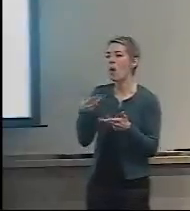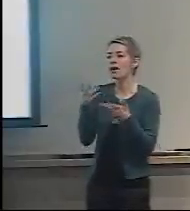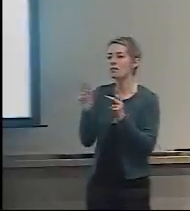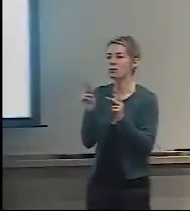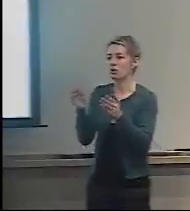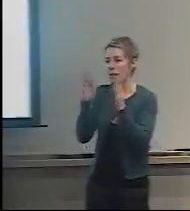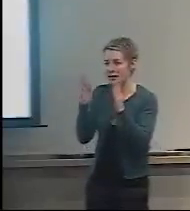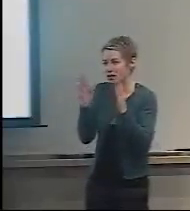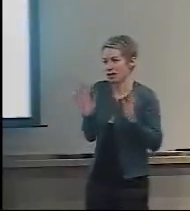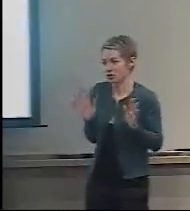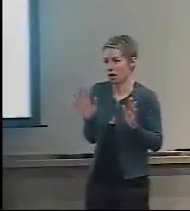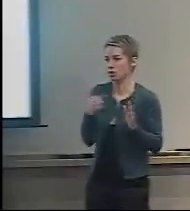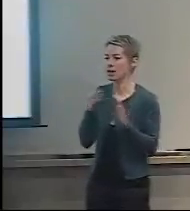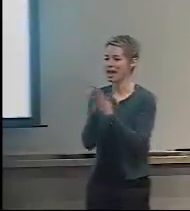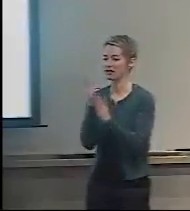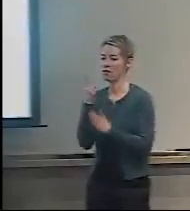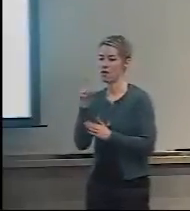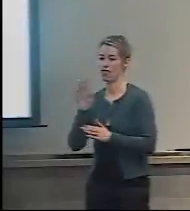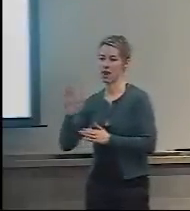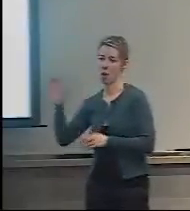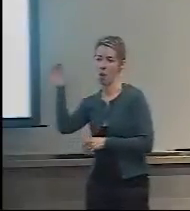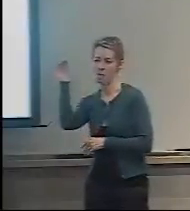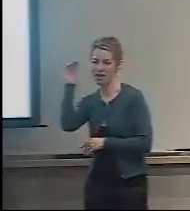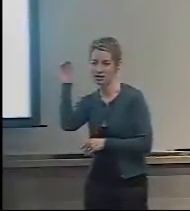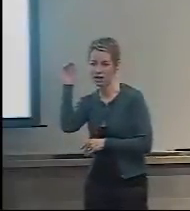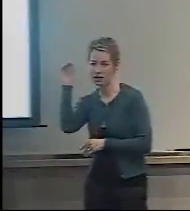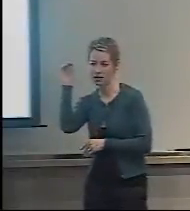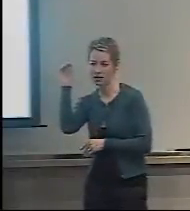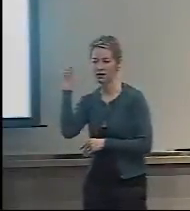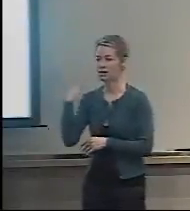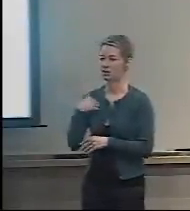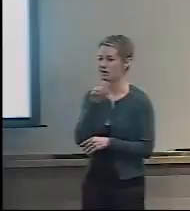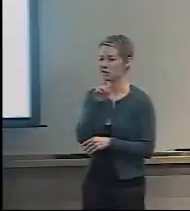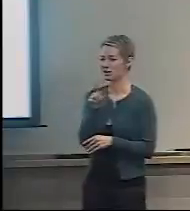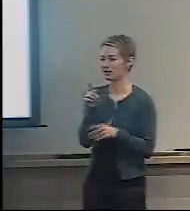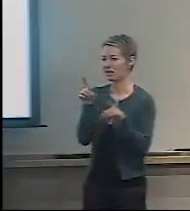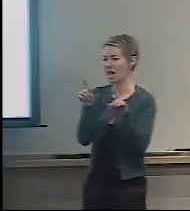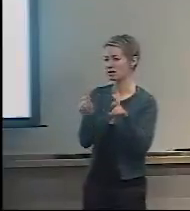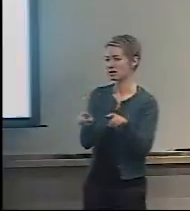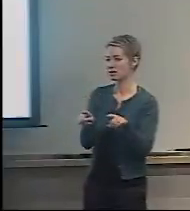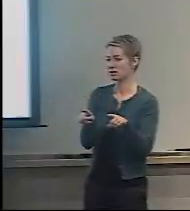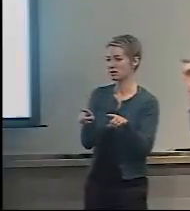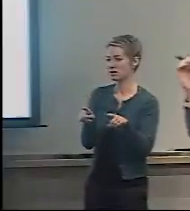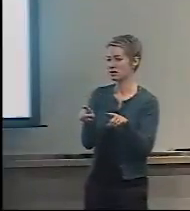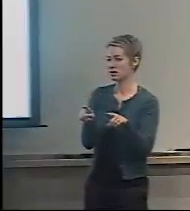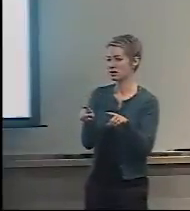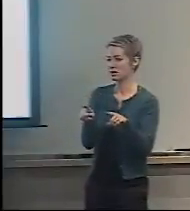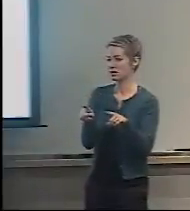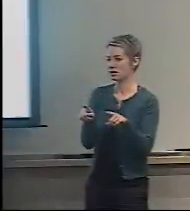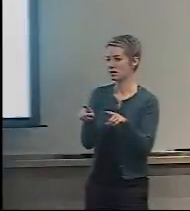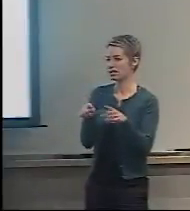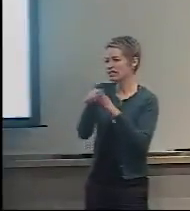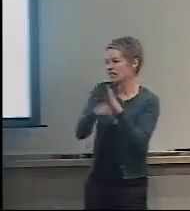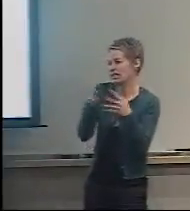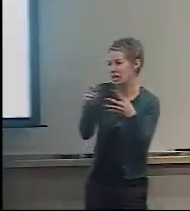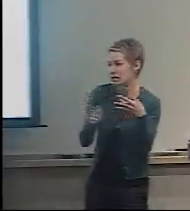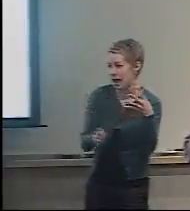we're just asking for their opinion. So we didn't really test anything for that much detail. Maybe Anna has a